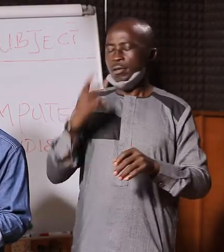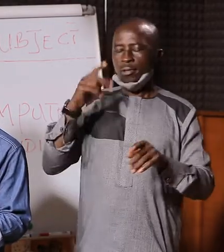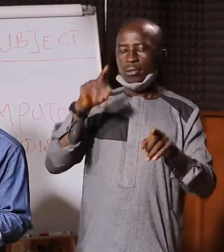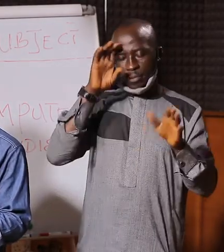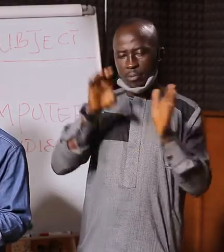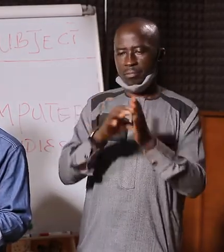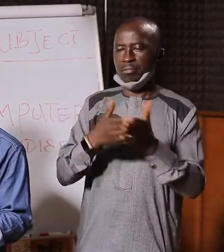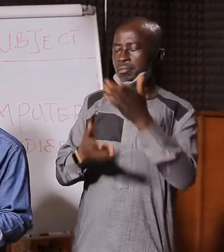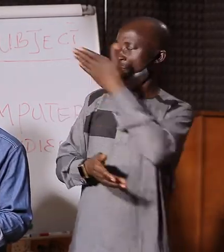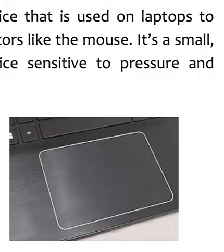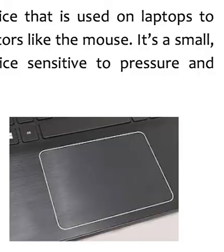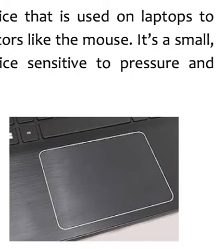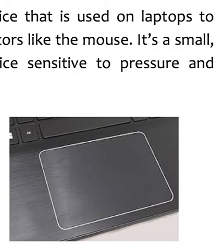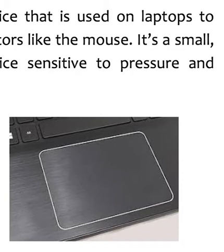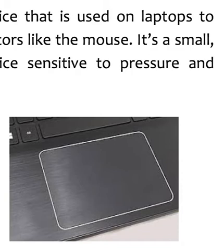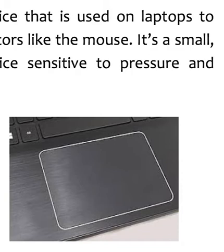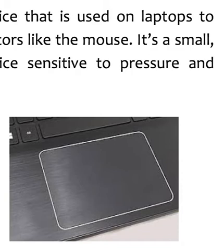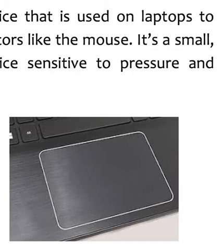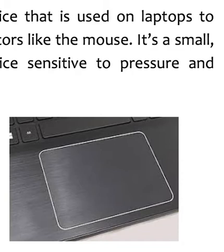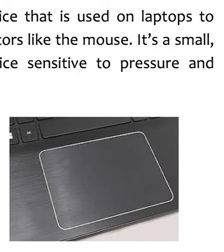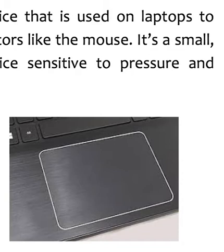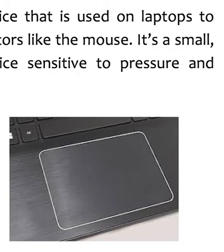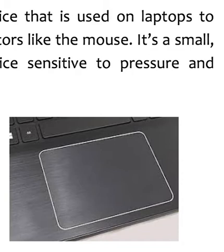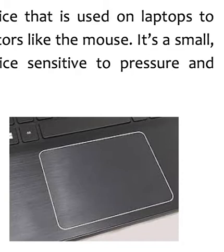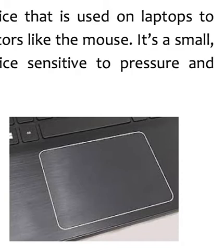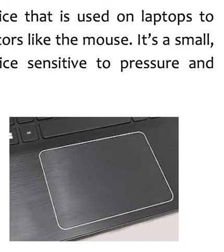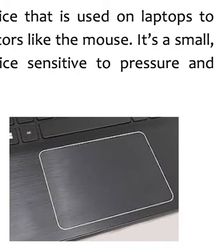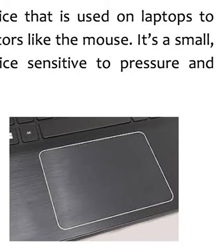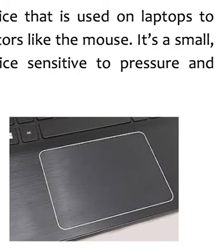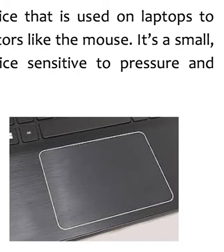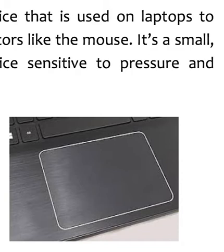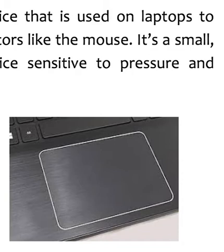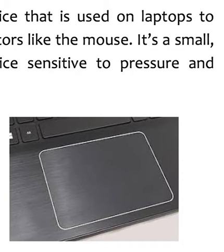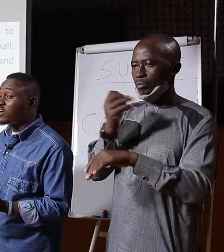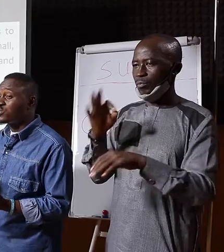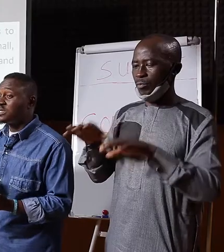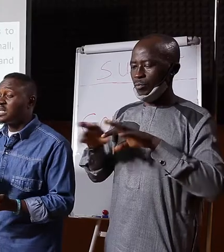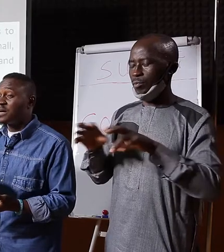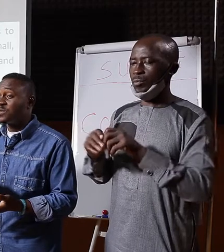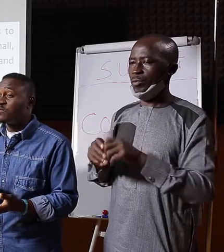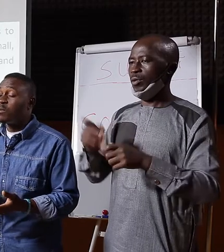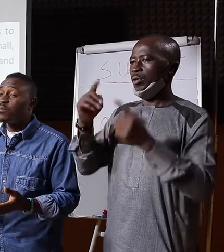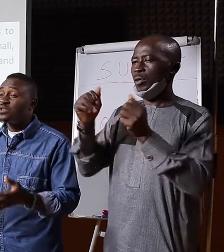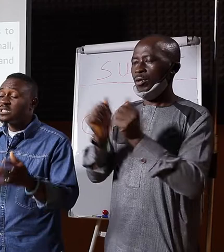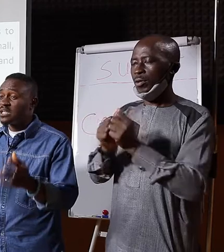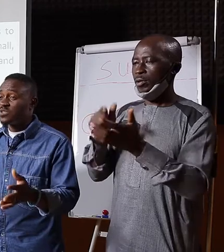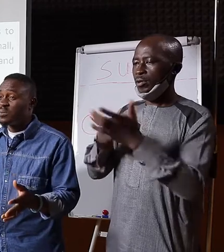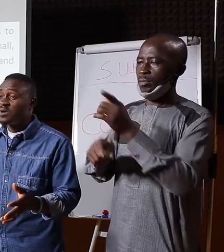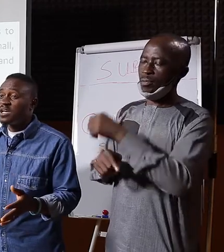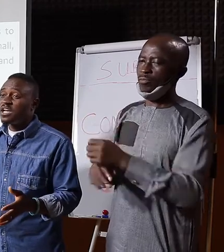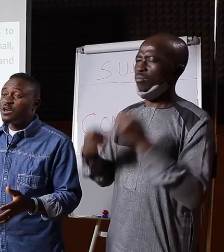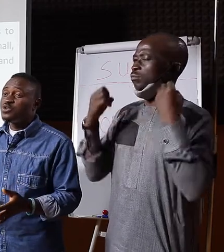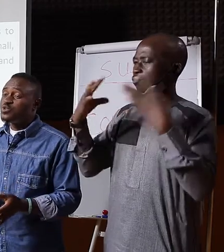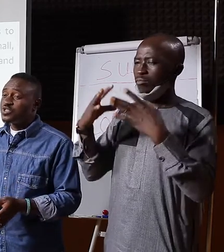picture here of a mouse pad, touchpad of a computer. It majorly comes with a laptop. For most